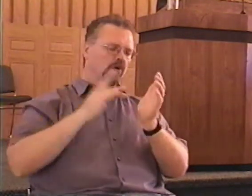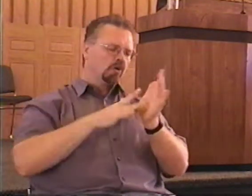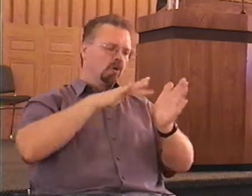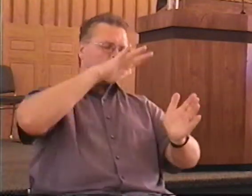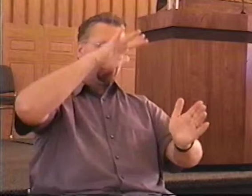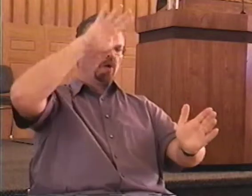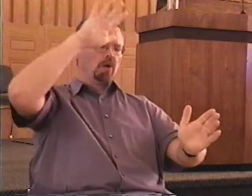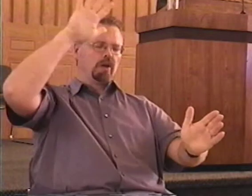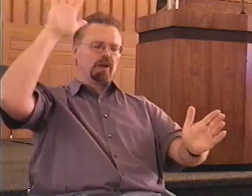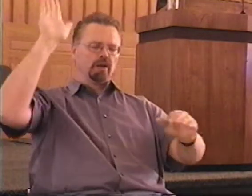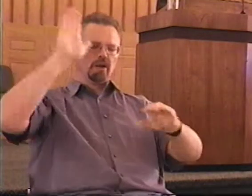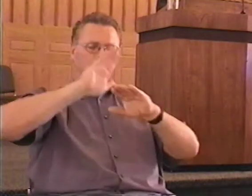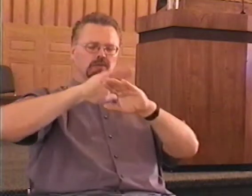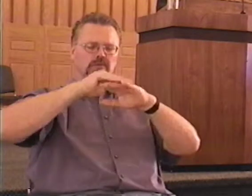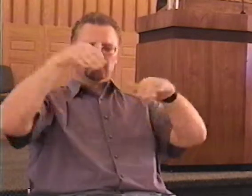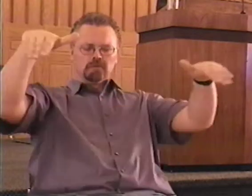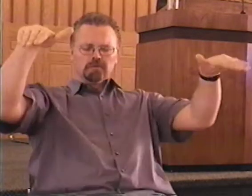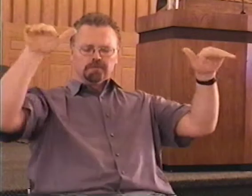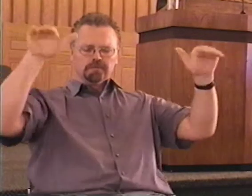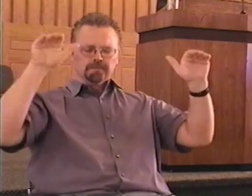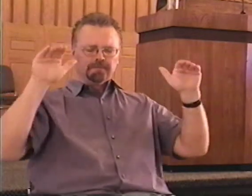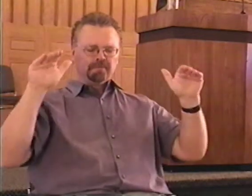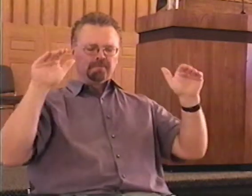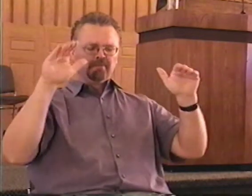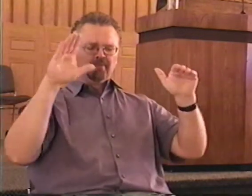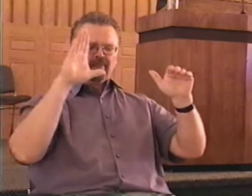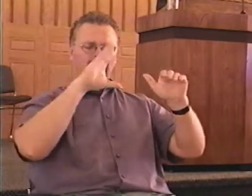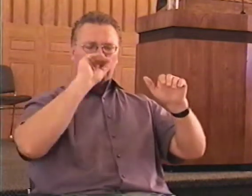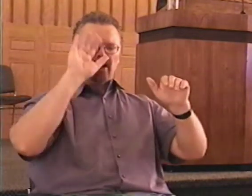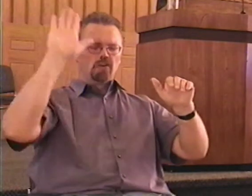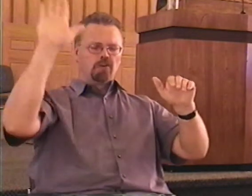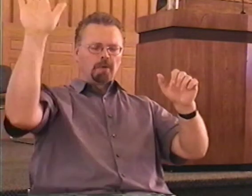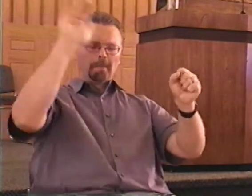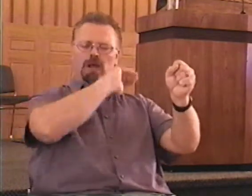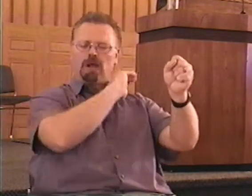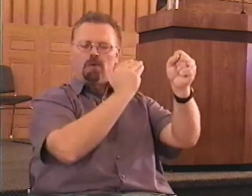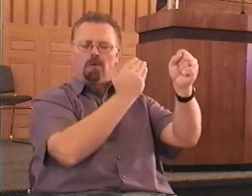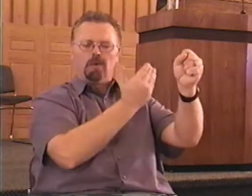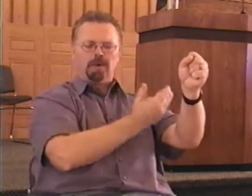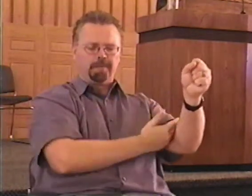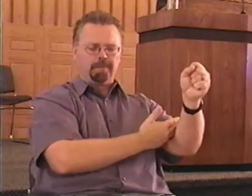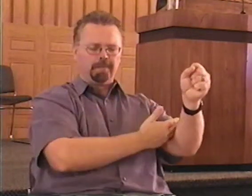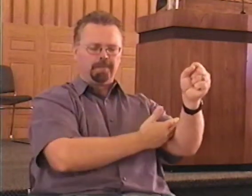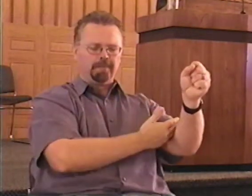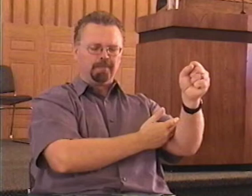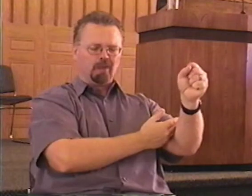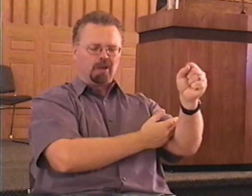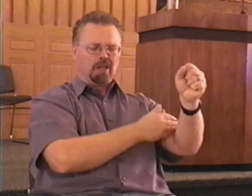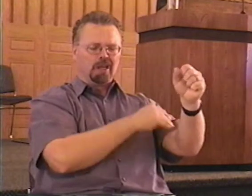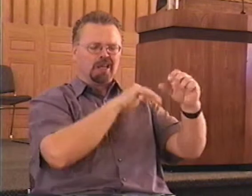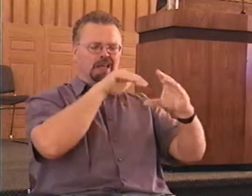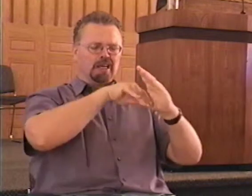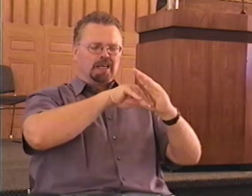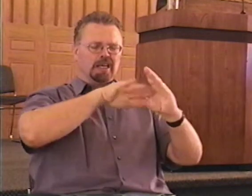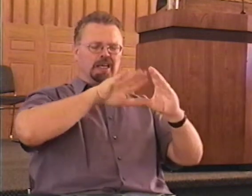and your greatness and your power, in